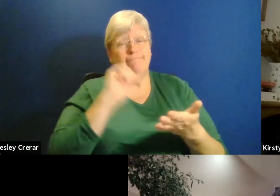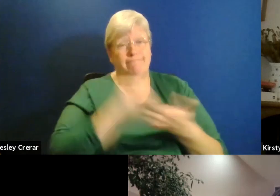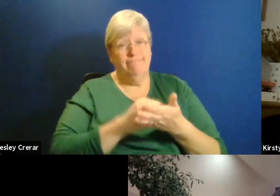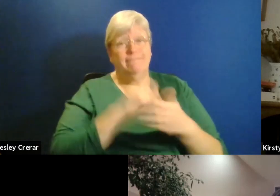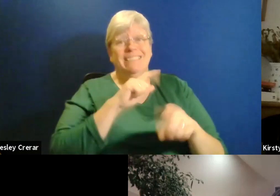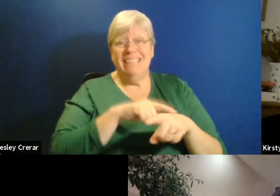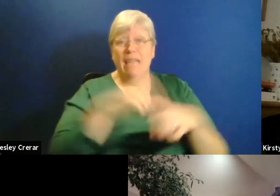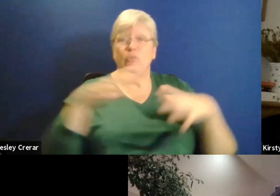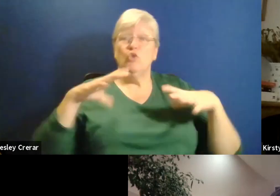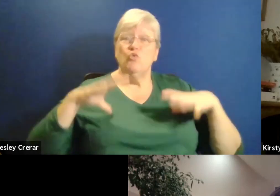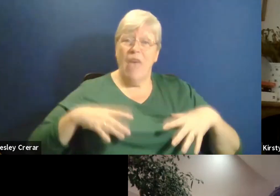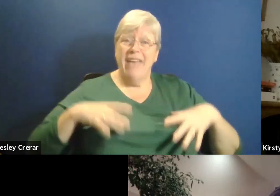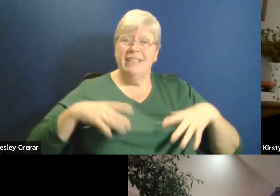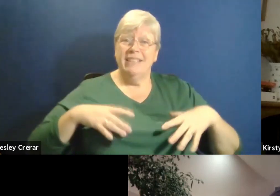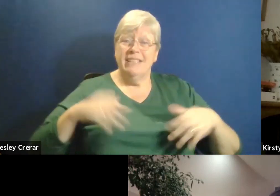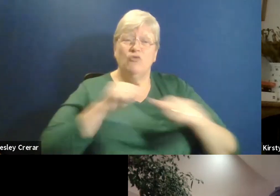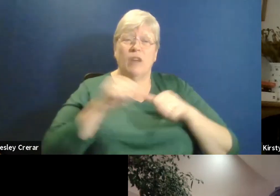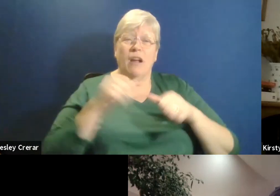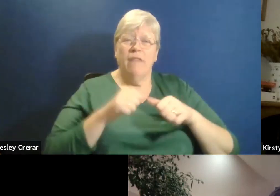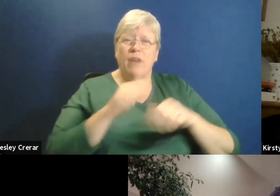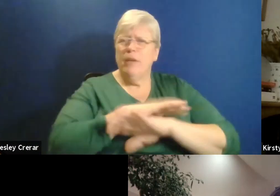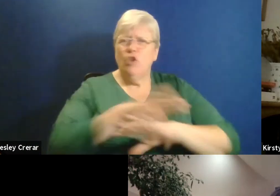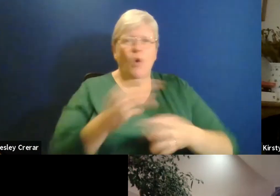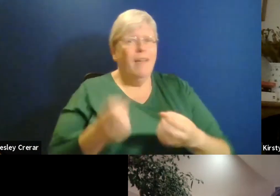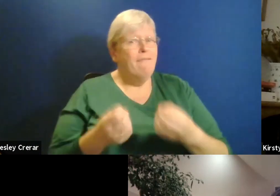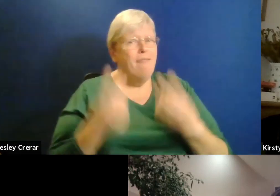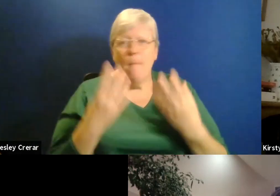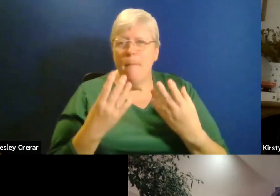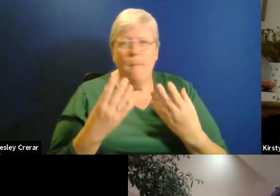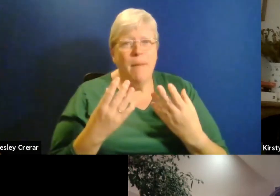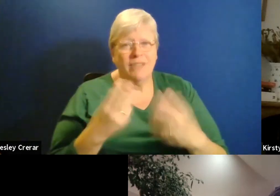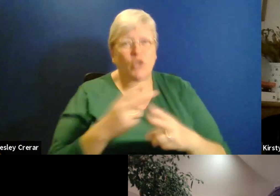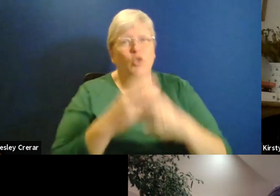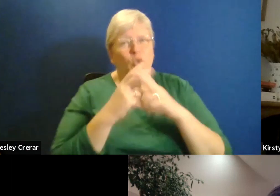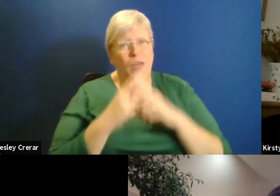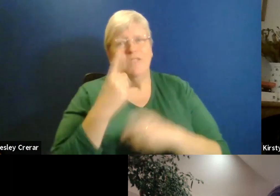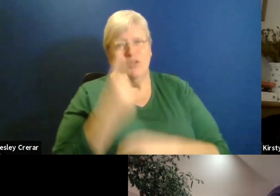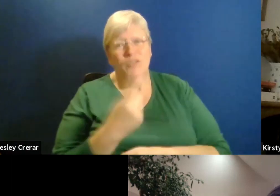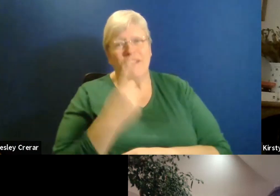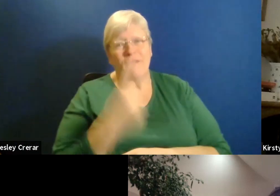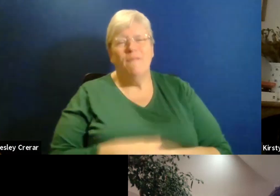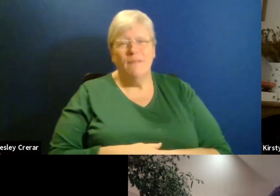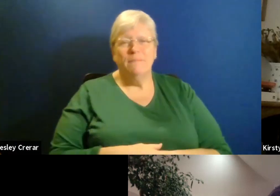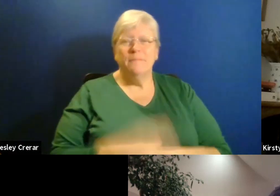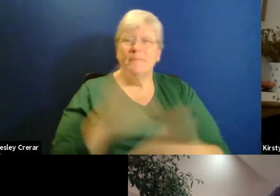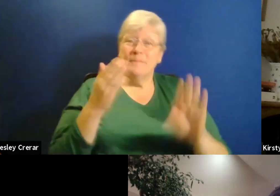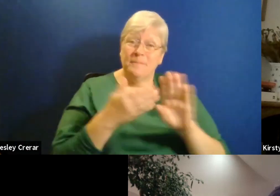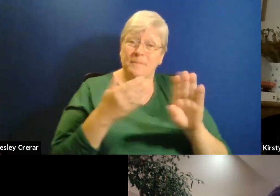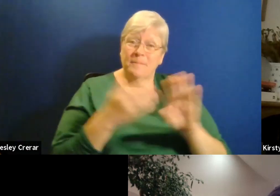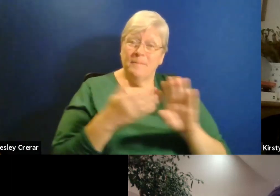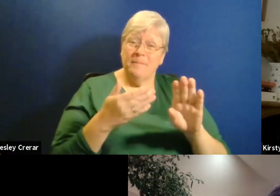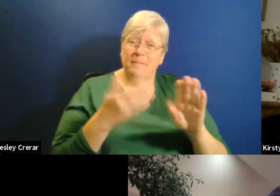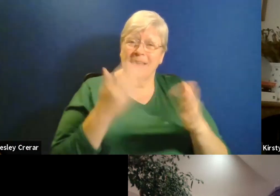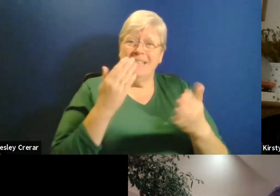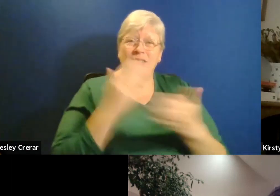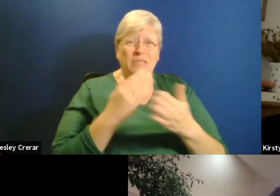and recover, but not quit, and to take care of yourself, and to recognize that really very, very